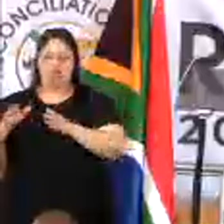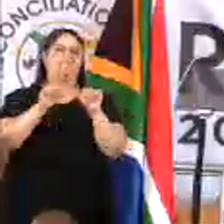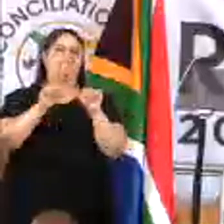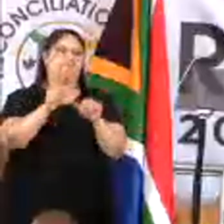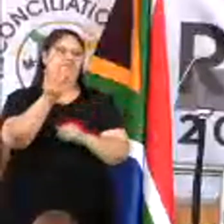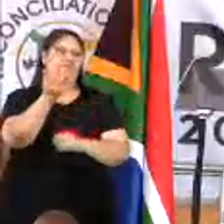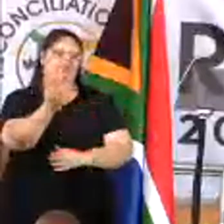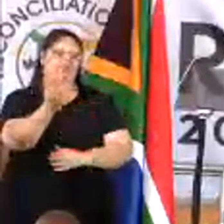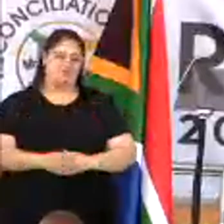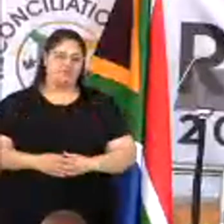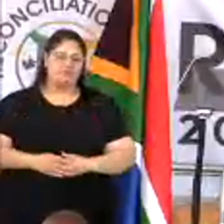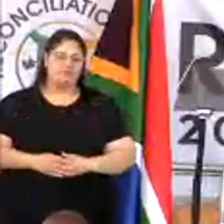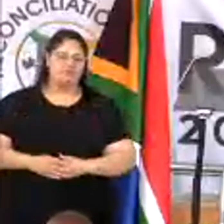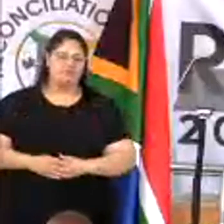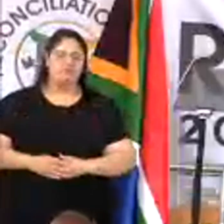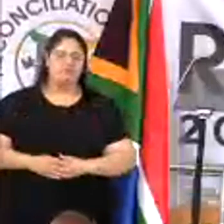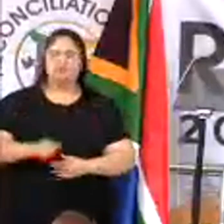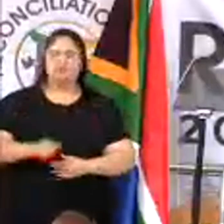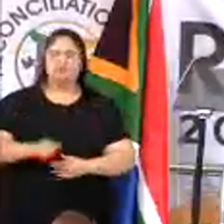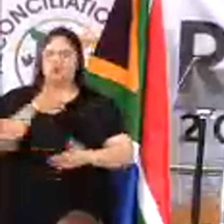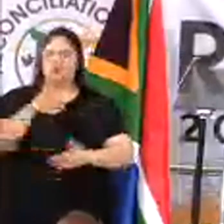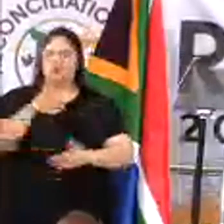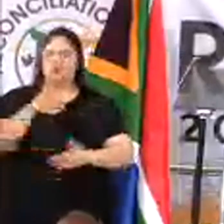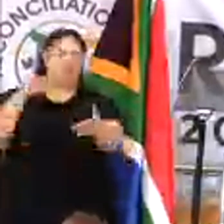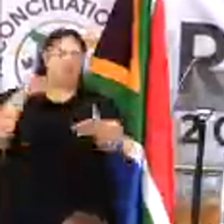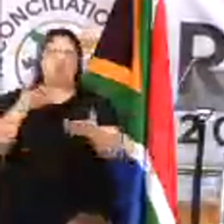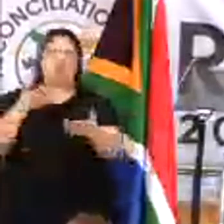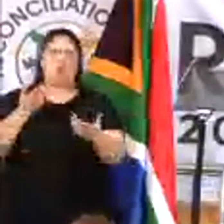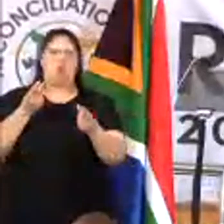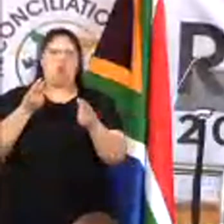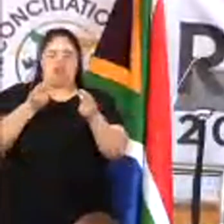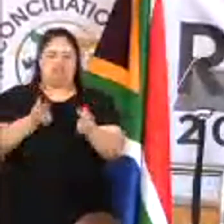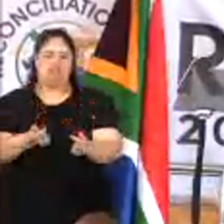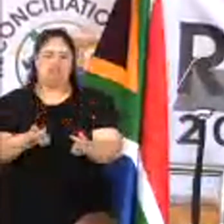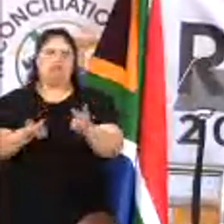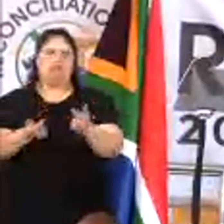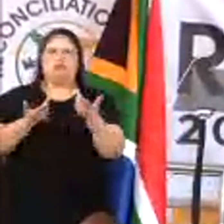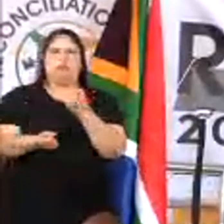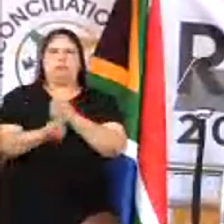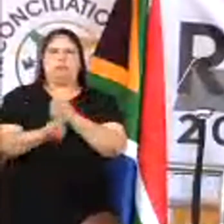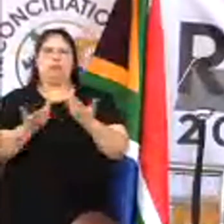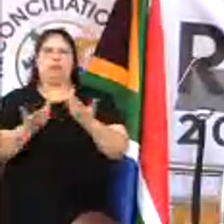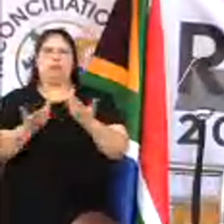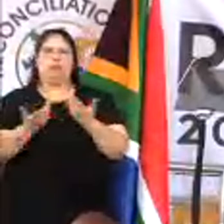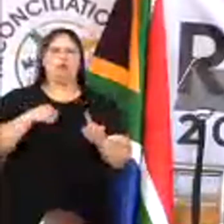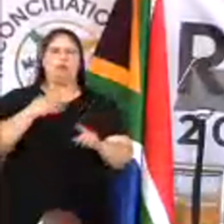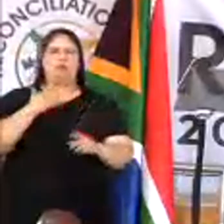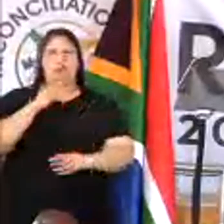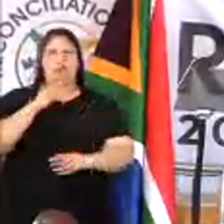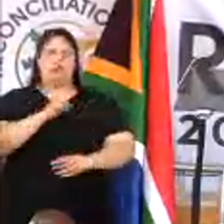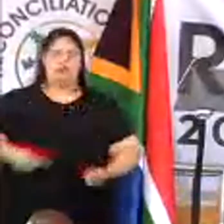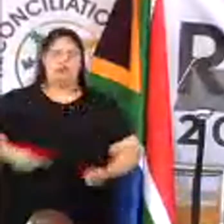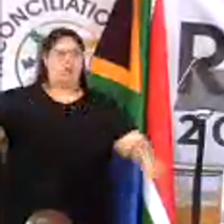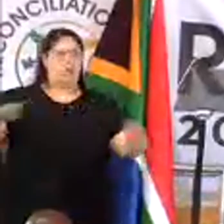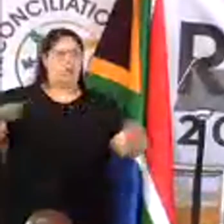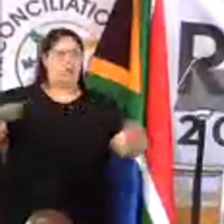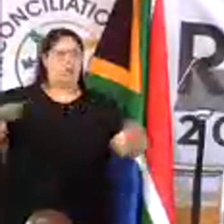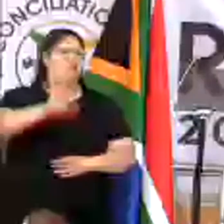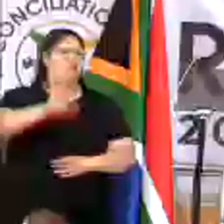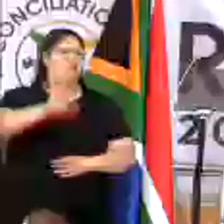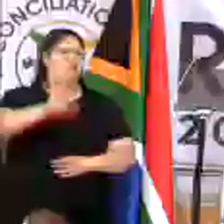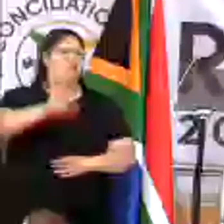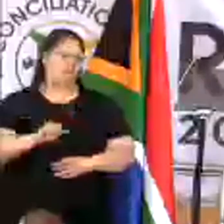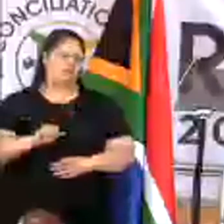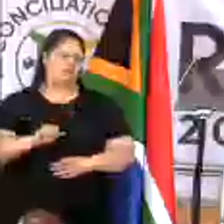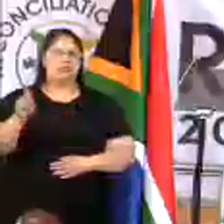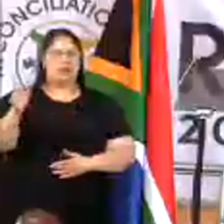sustainable. They must not be flash in the pan. So I call on all of us as South Africans